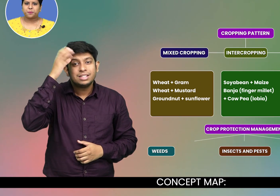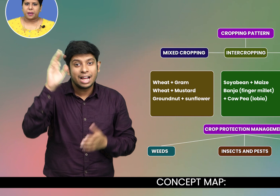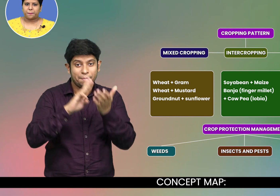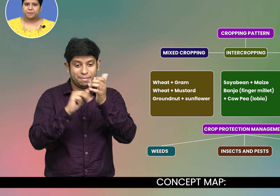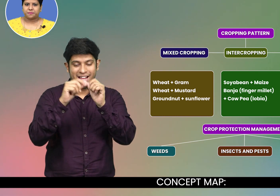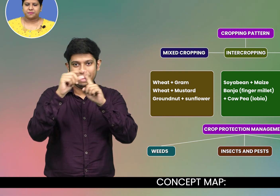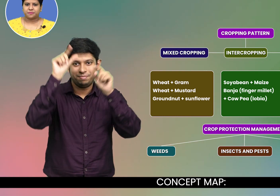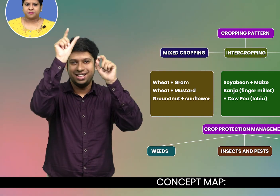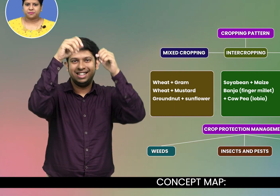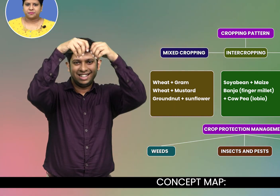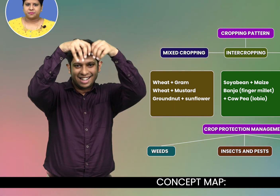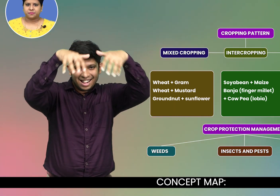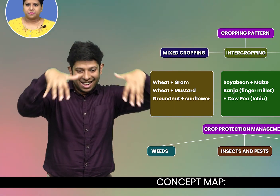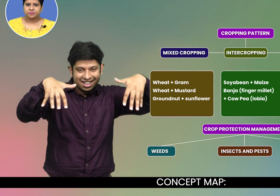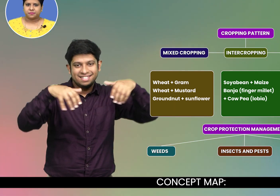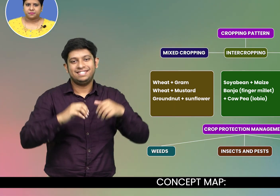Concept map.